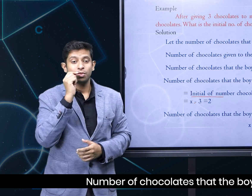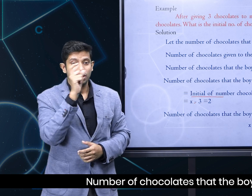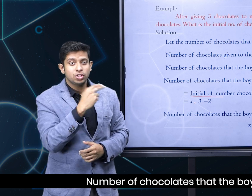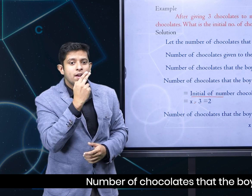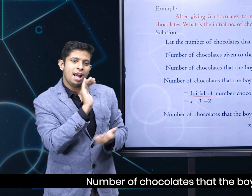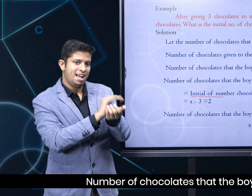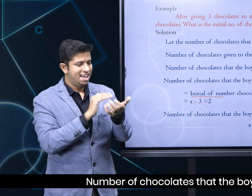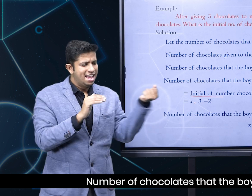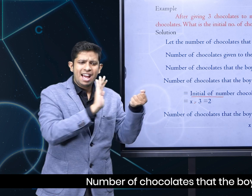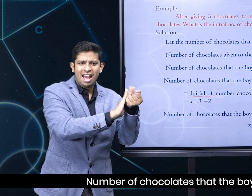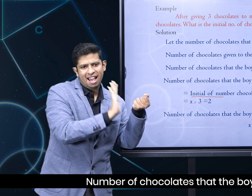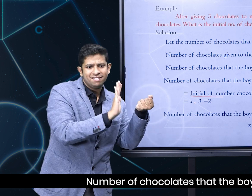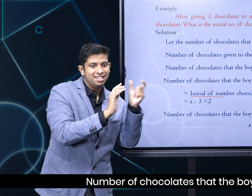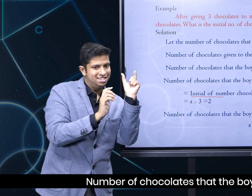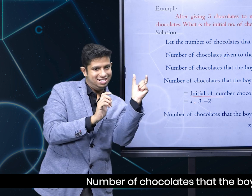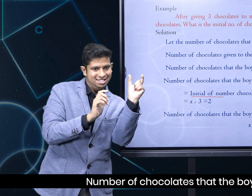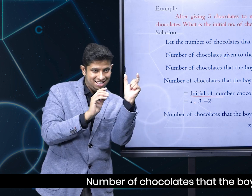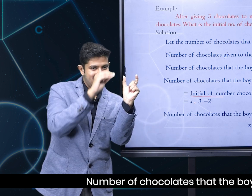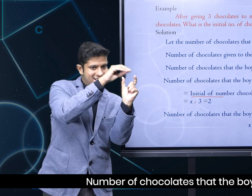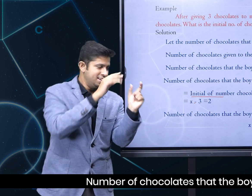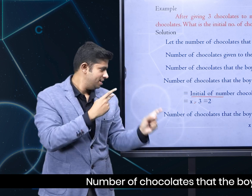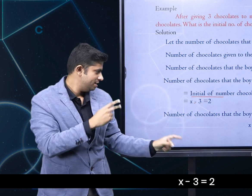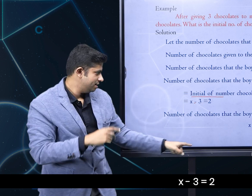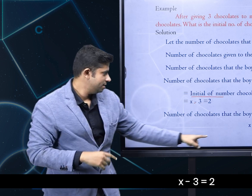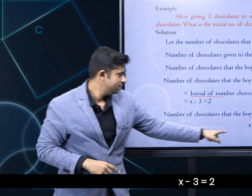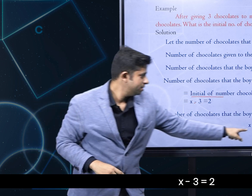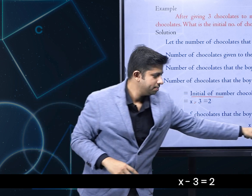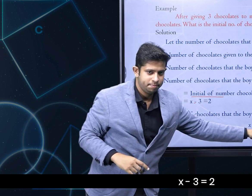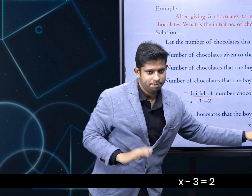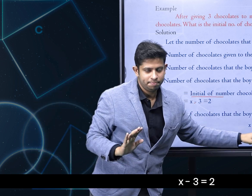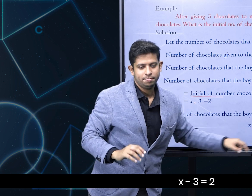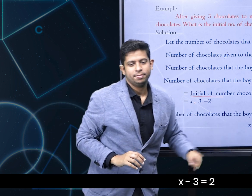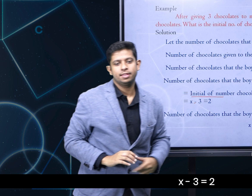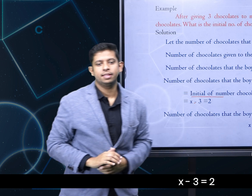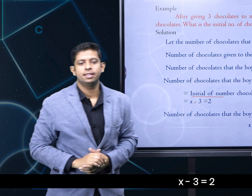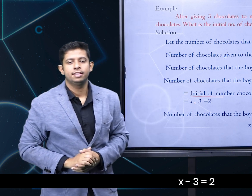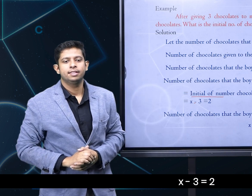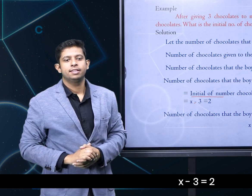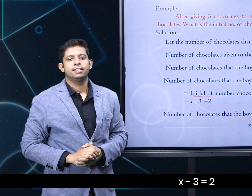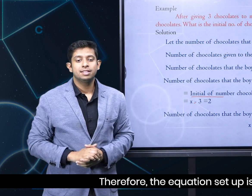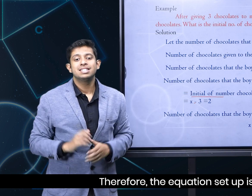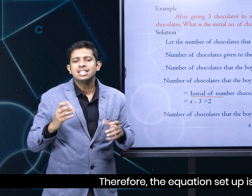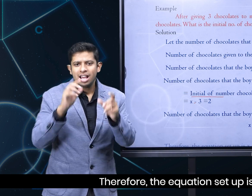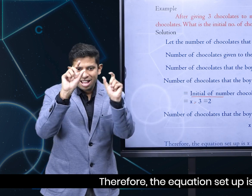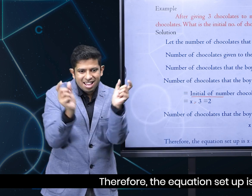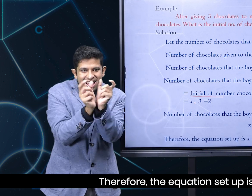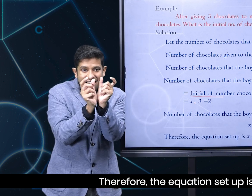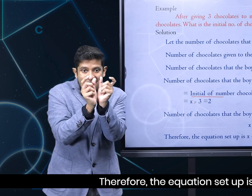Number of chocolates that the boy is left with, x minus 3 is equal to 2. Therefore, the equation